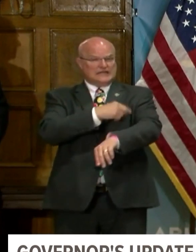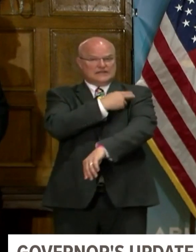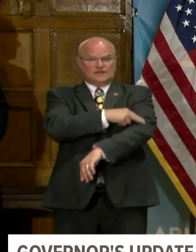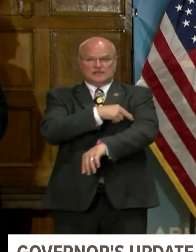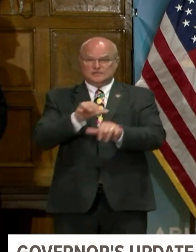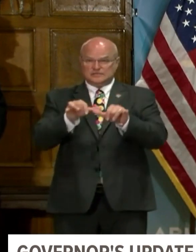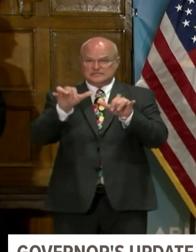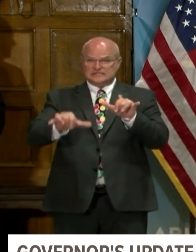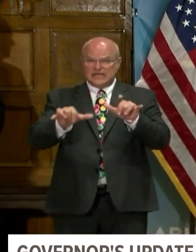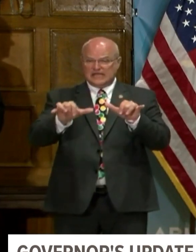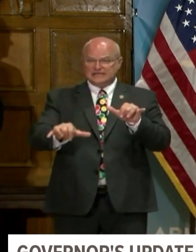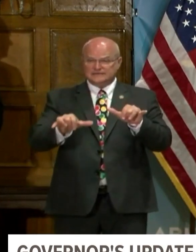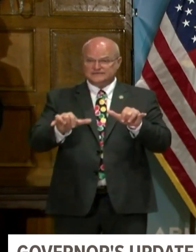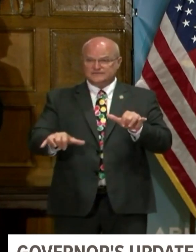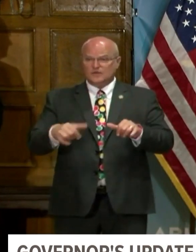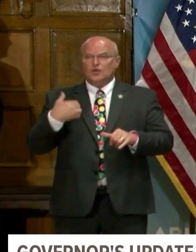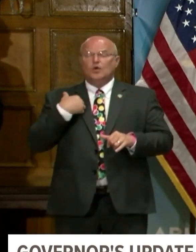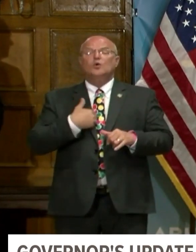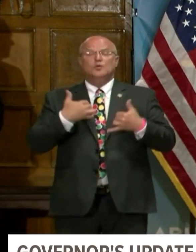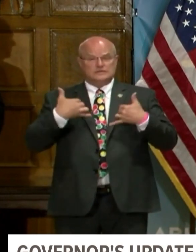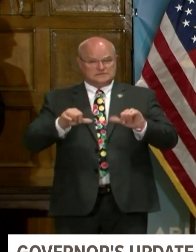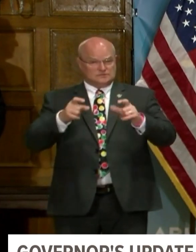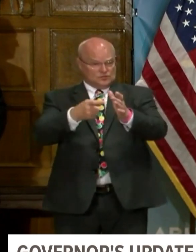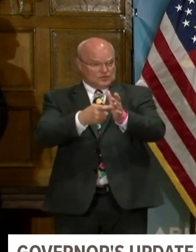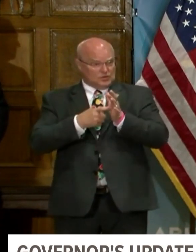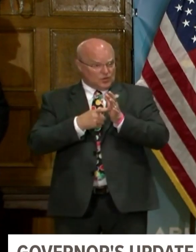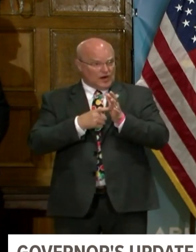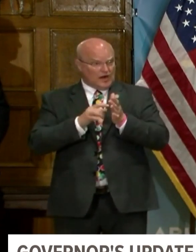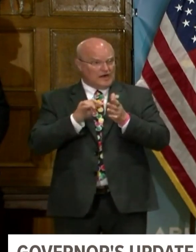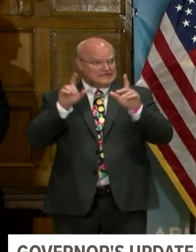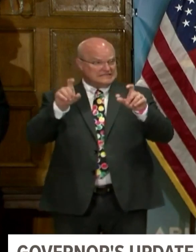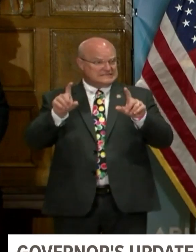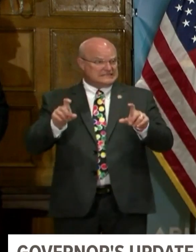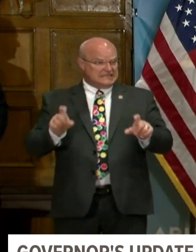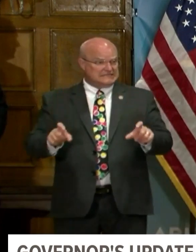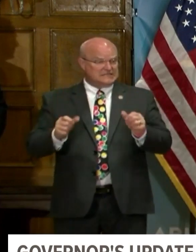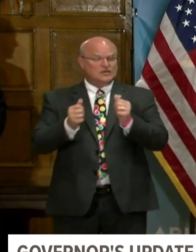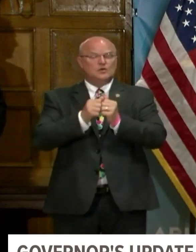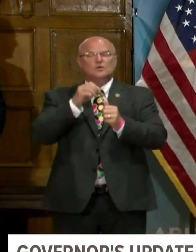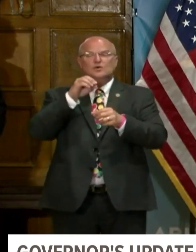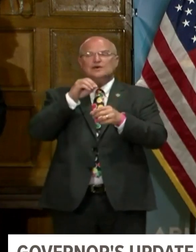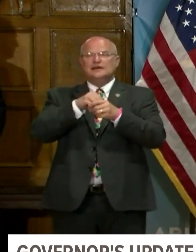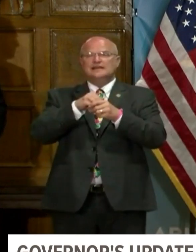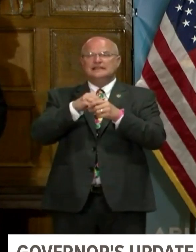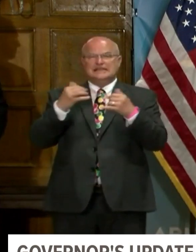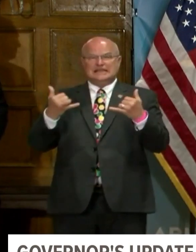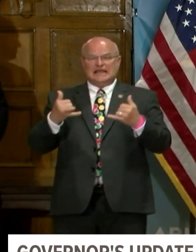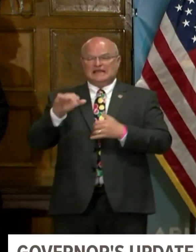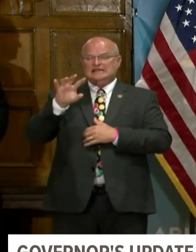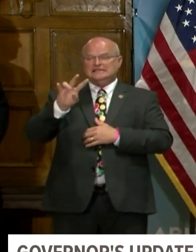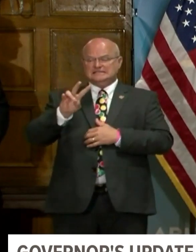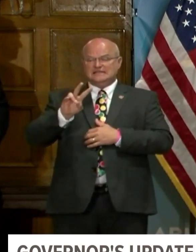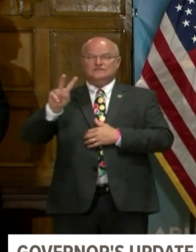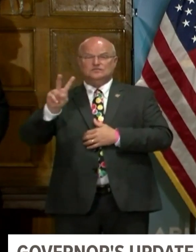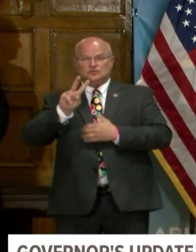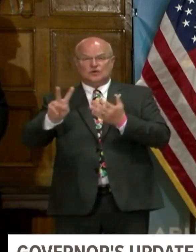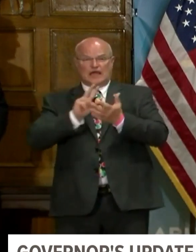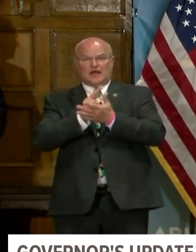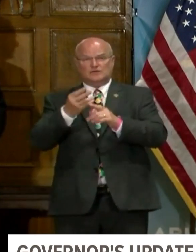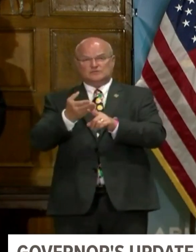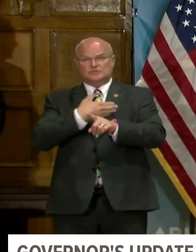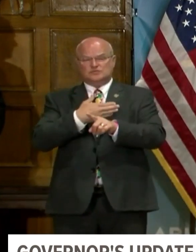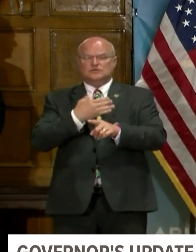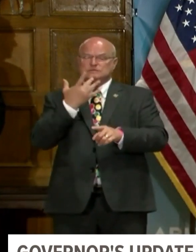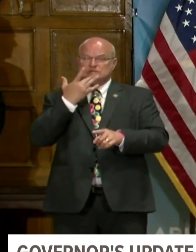hospital stay. We do still require testing within now 72 hours, preferably